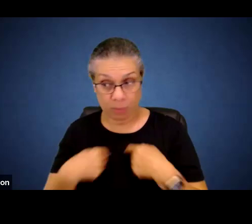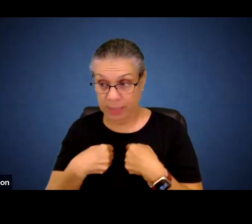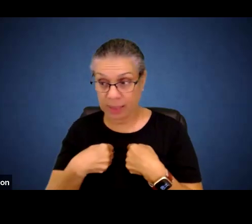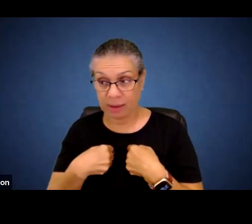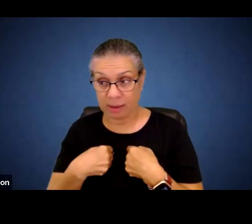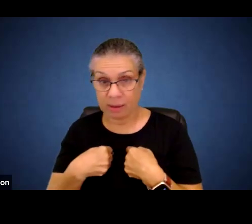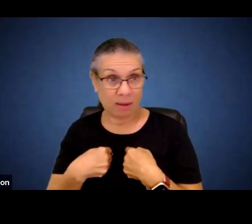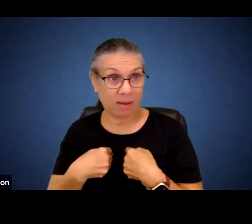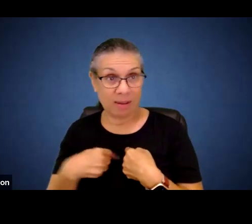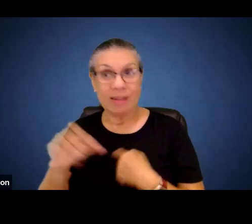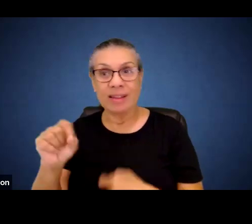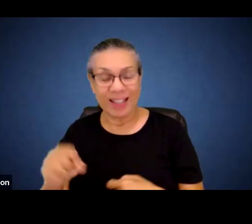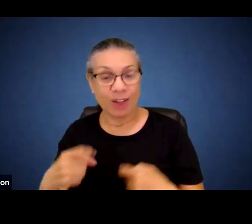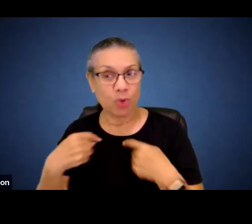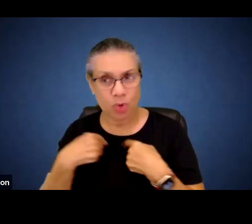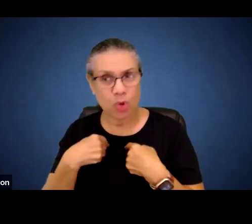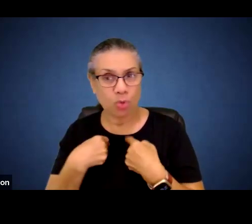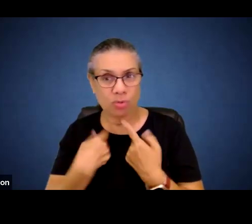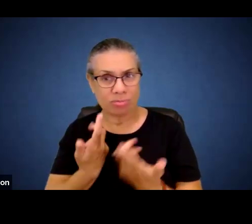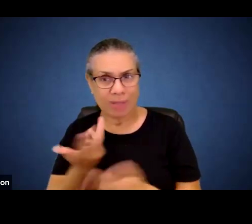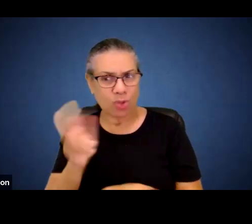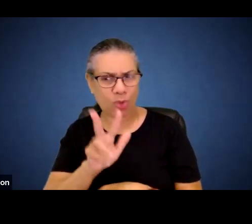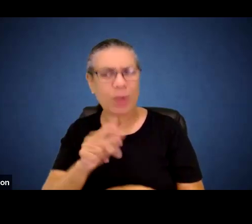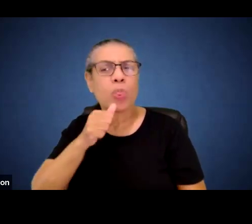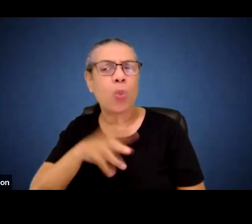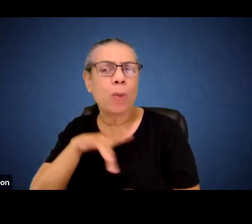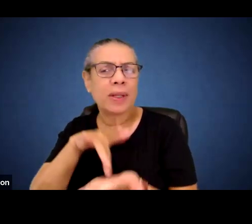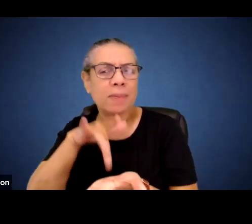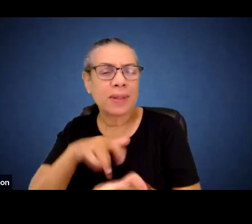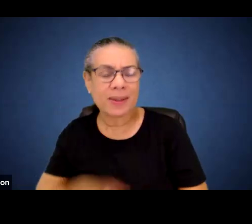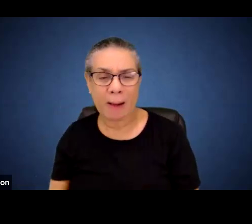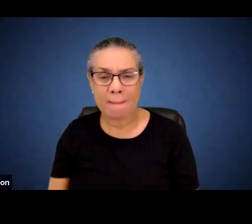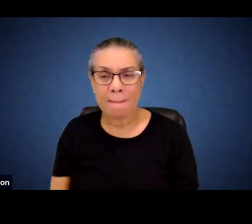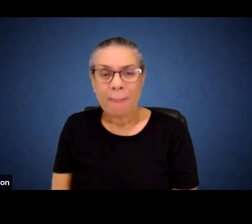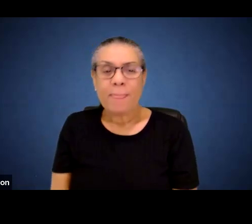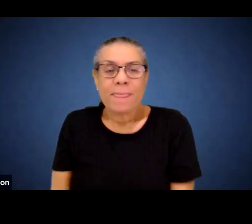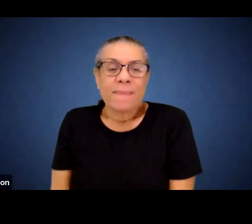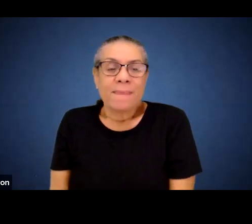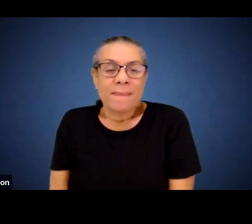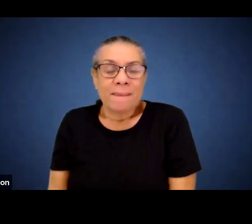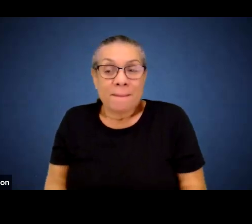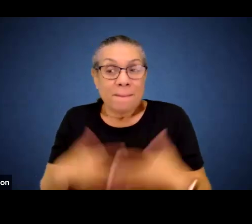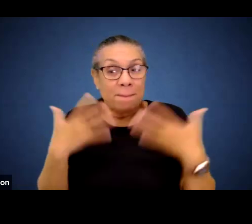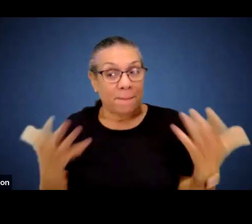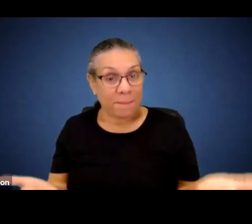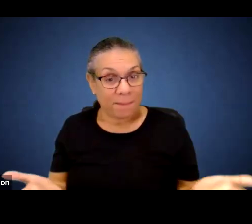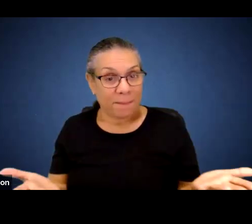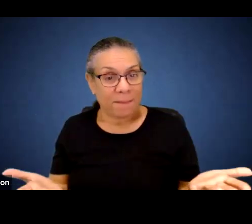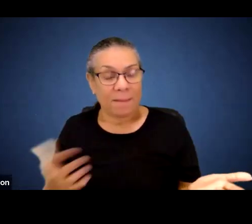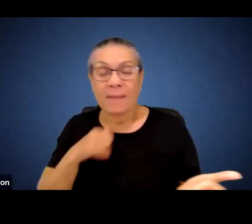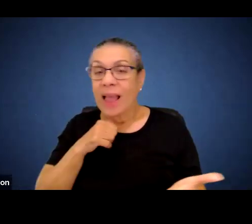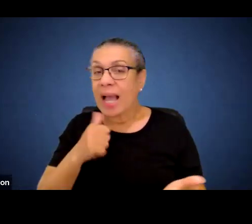you, Doctor. Sorry. So I don't really believe in fear